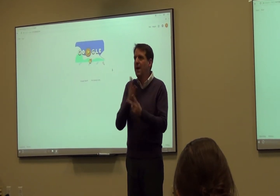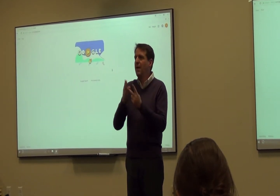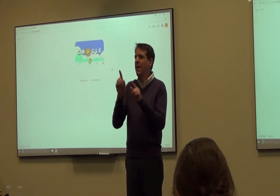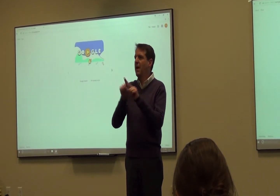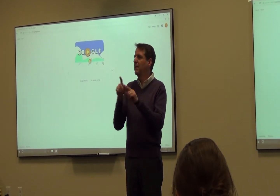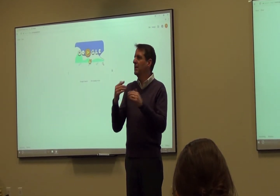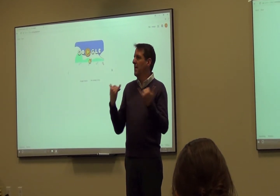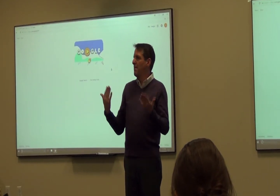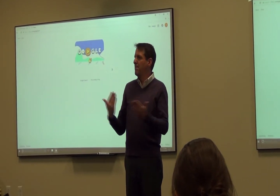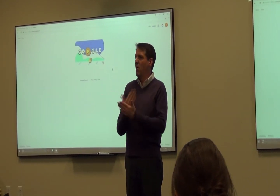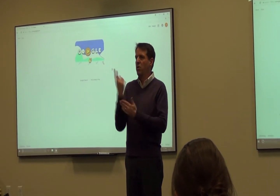After World War II,